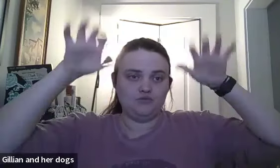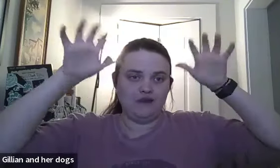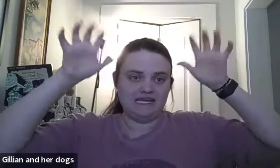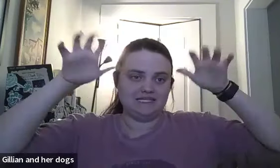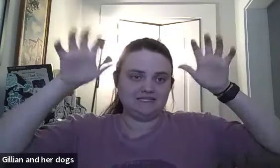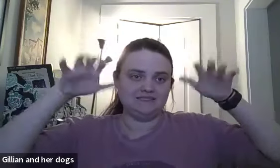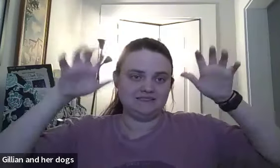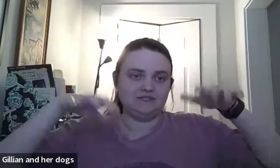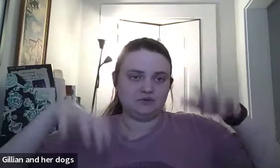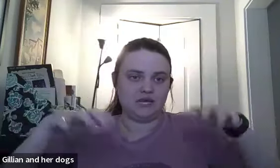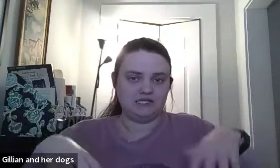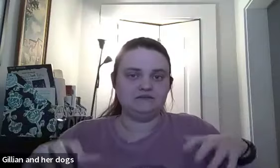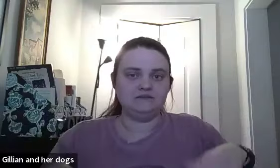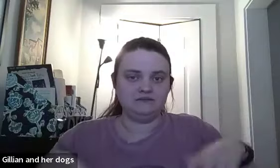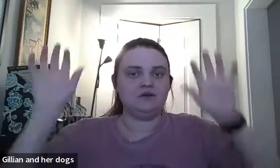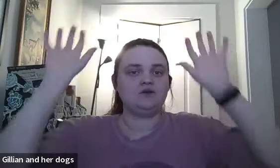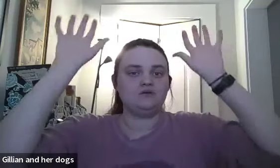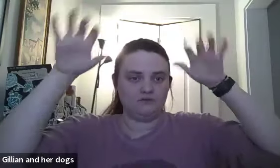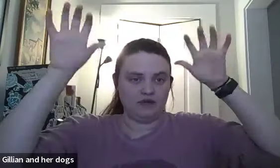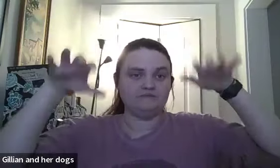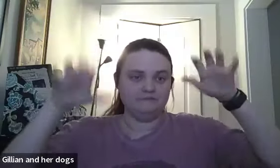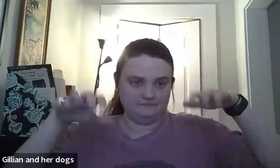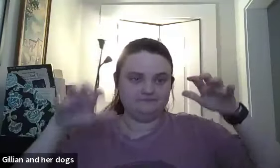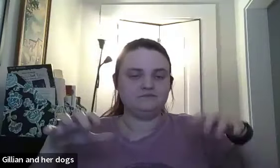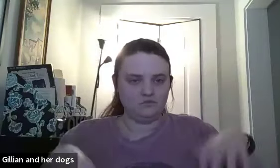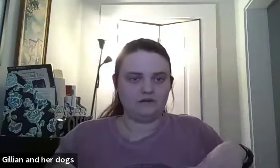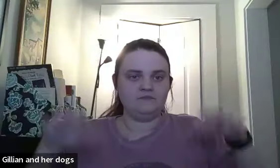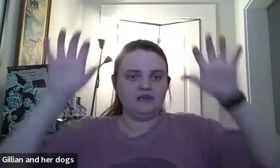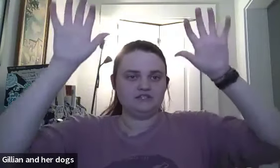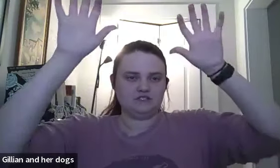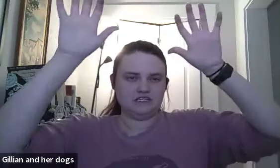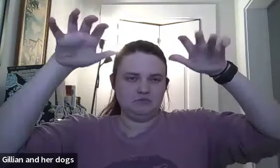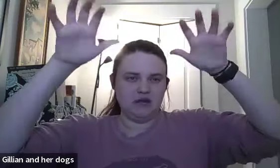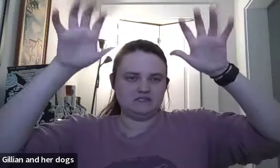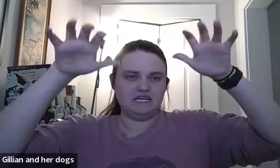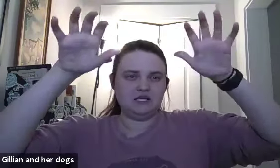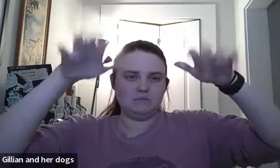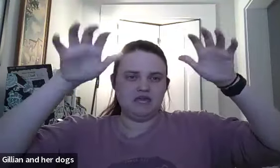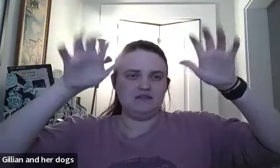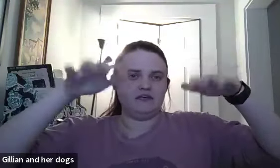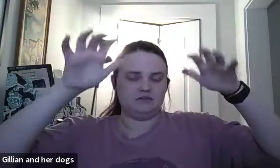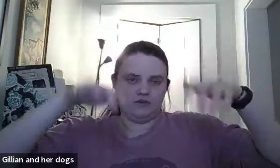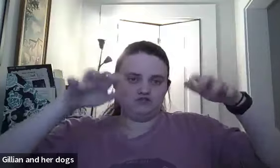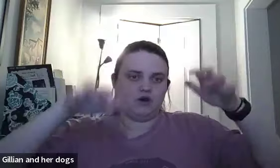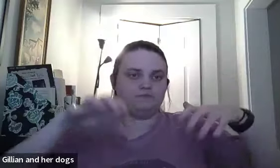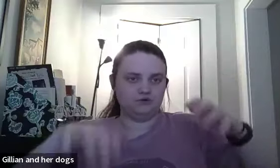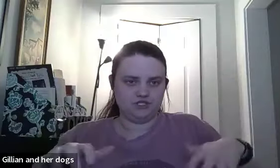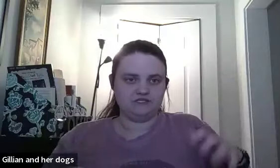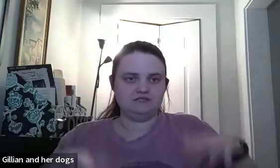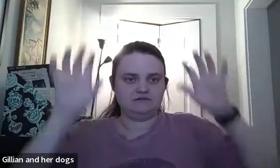go rain, rain, rain, rain. So it's like you're bouncing and you're making like the raindrop motions.